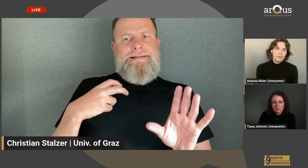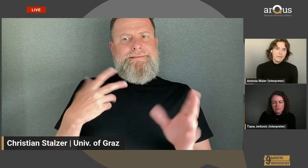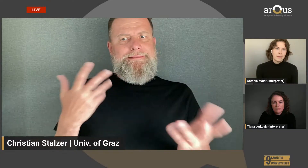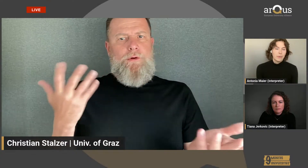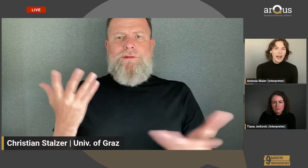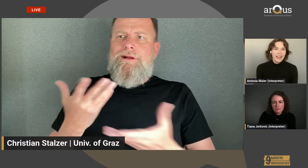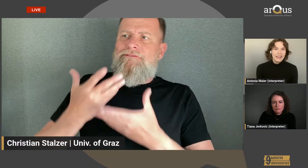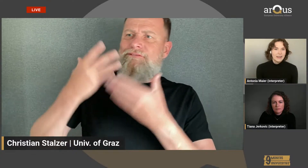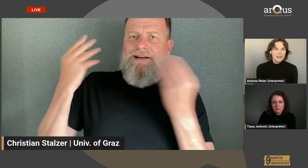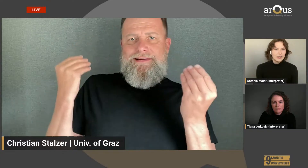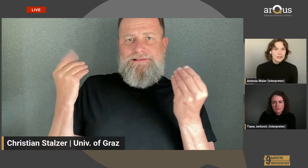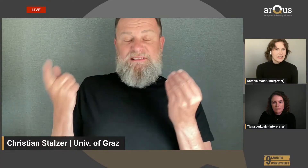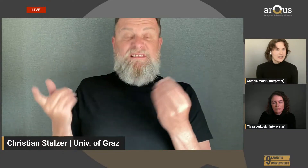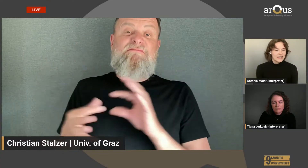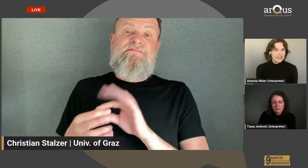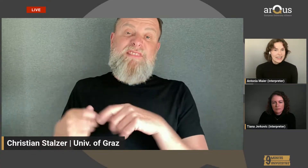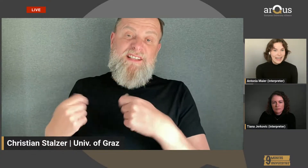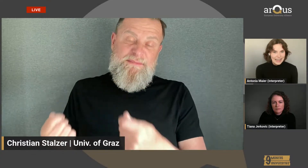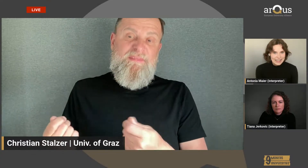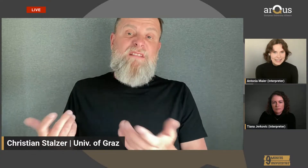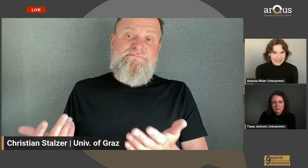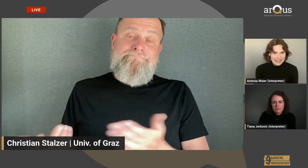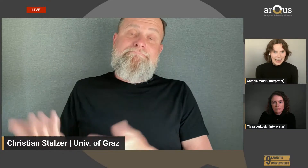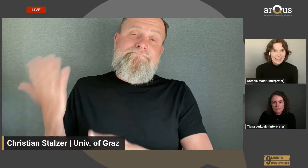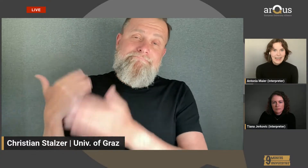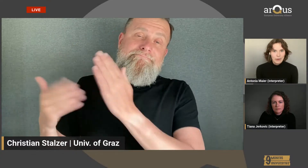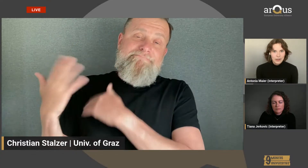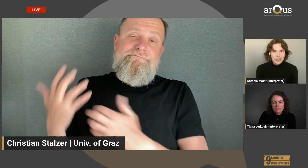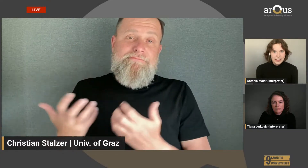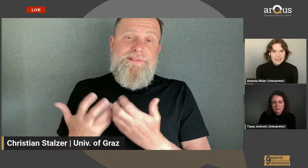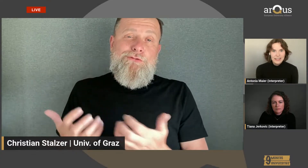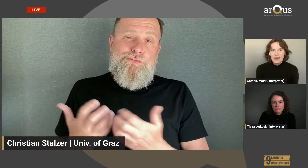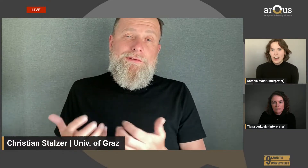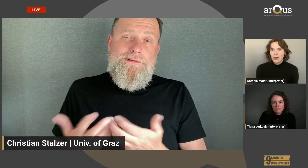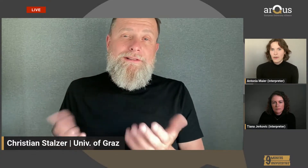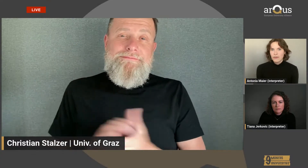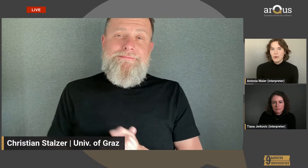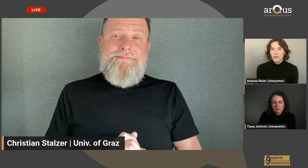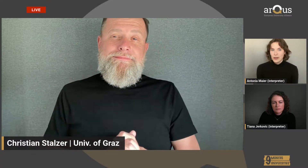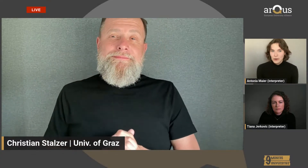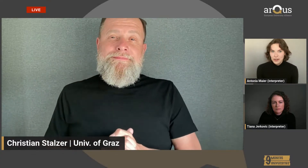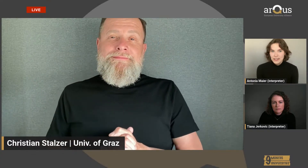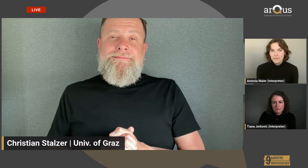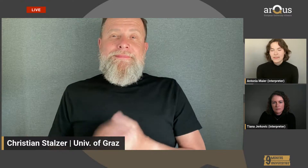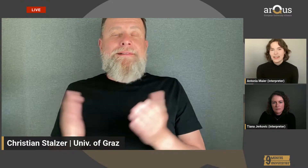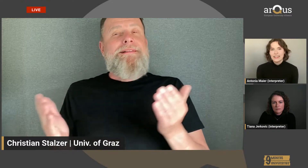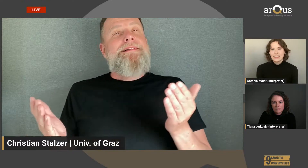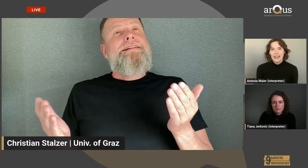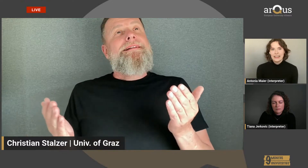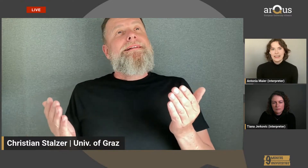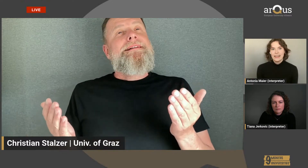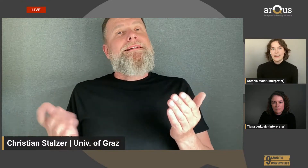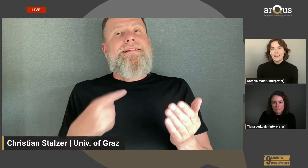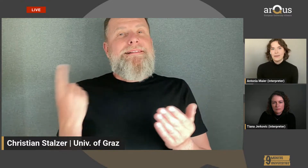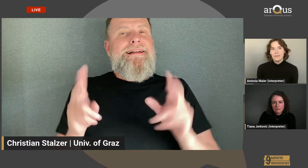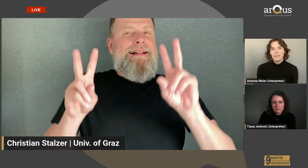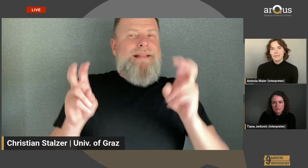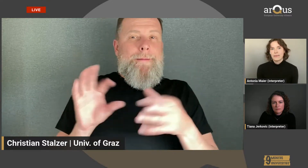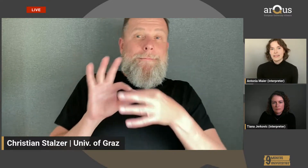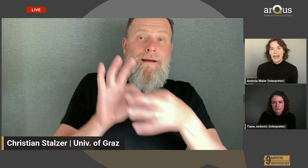So why is it the case that signed languages are often overlooked? that is